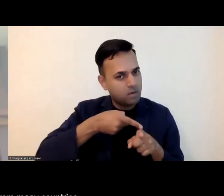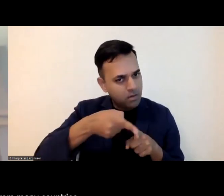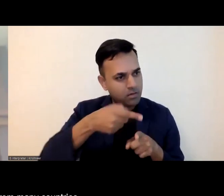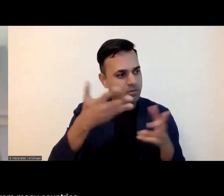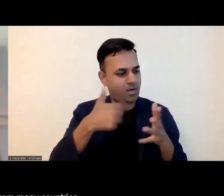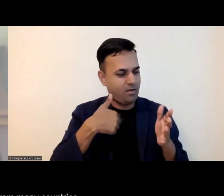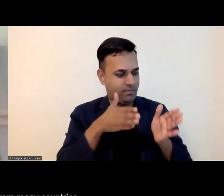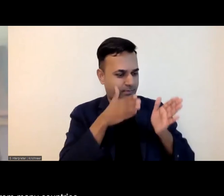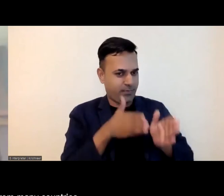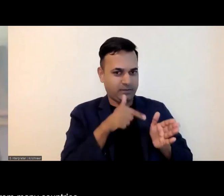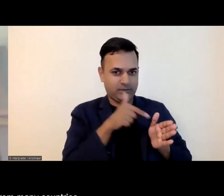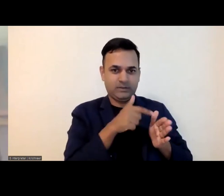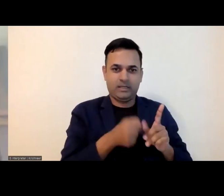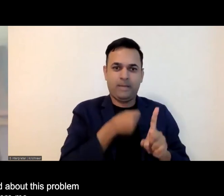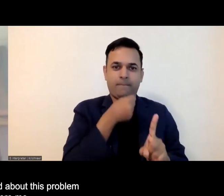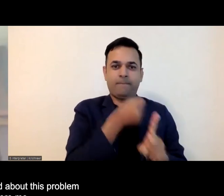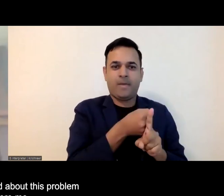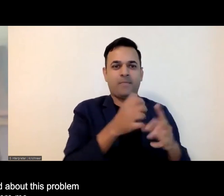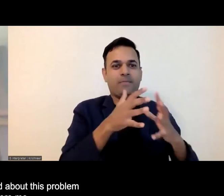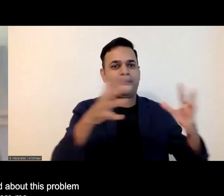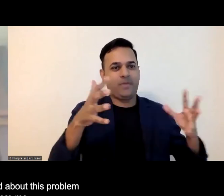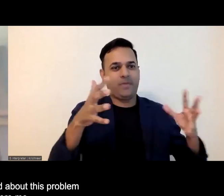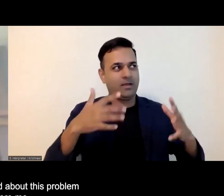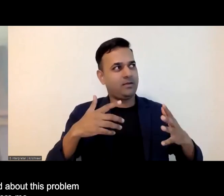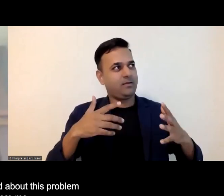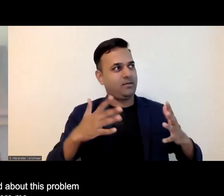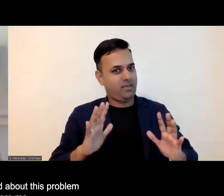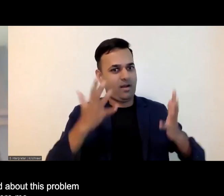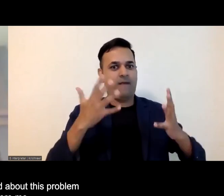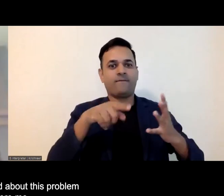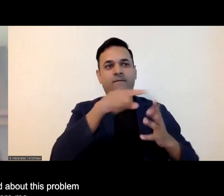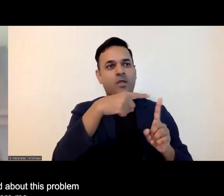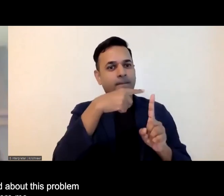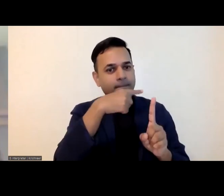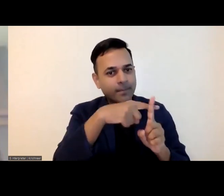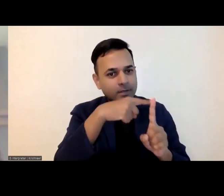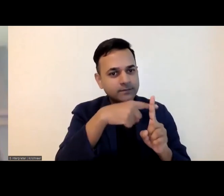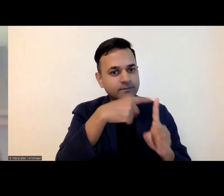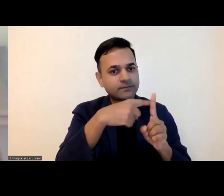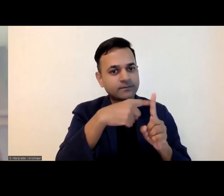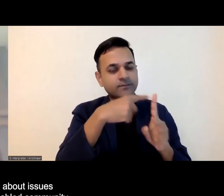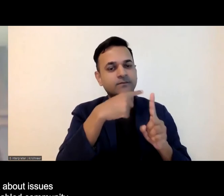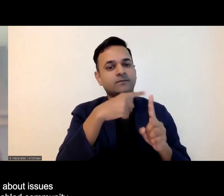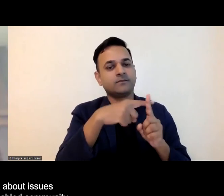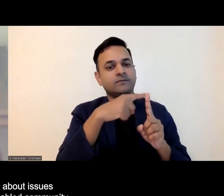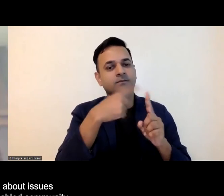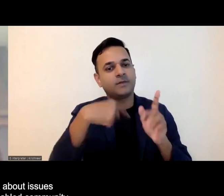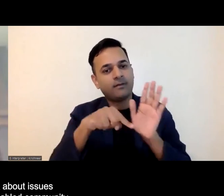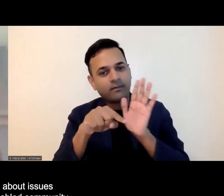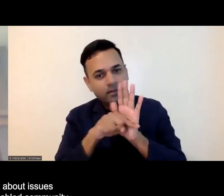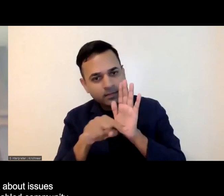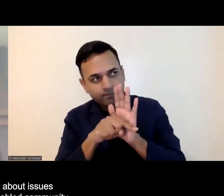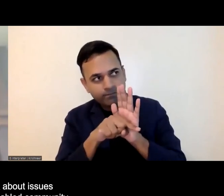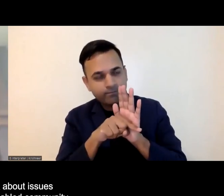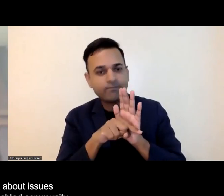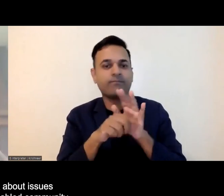Young people from many countries who have talked about this program before me, they talk about